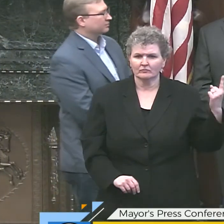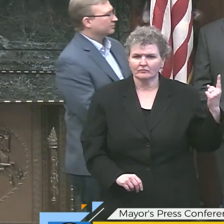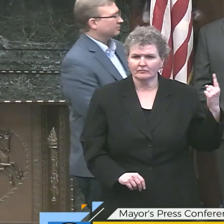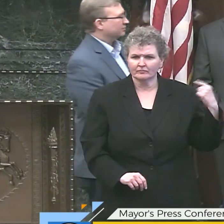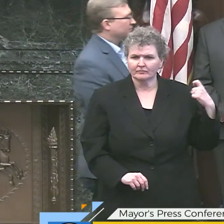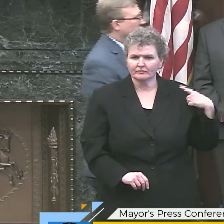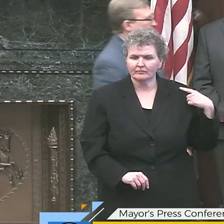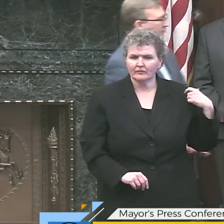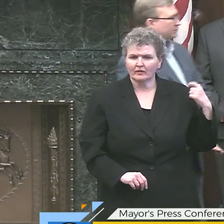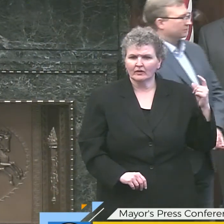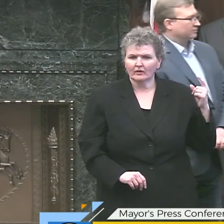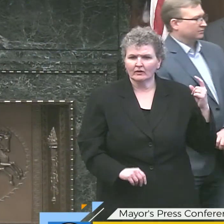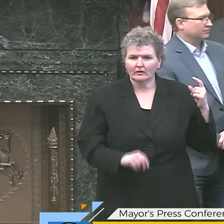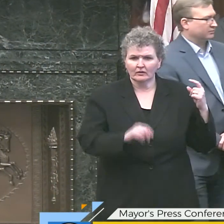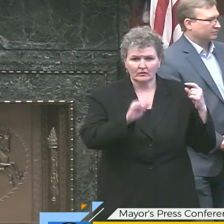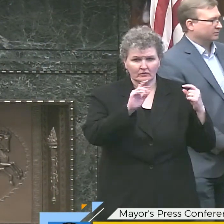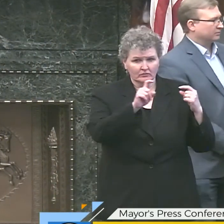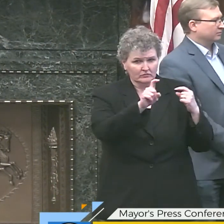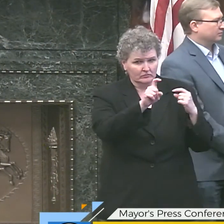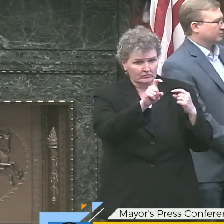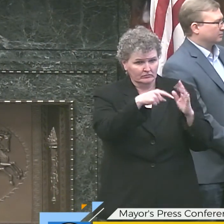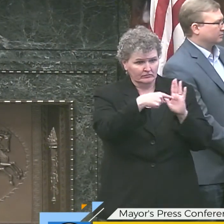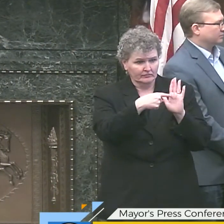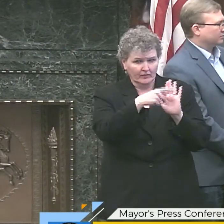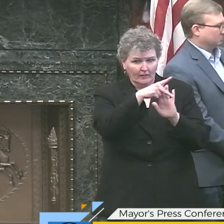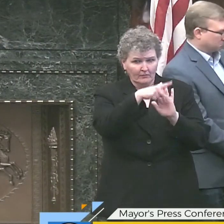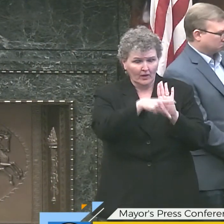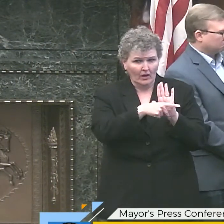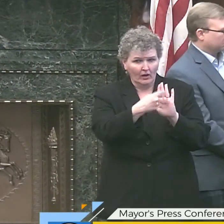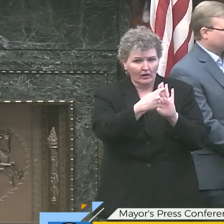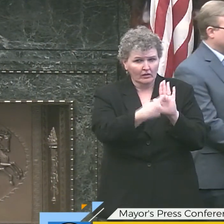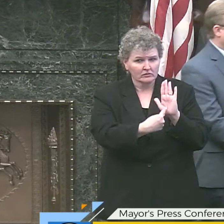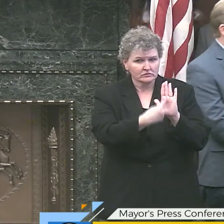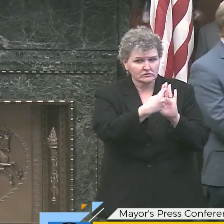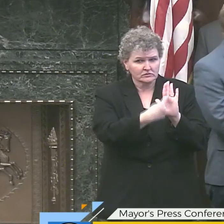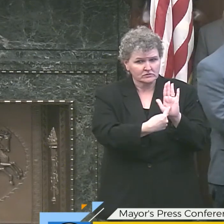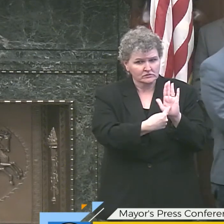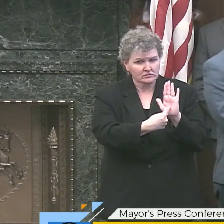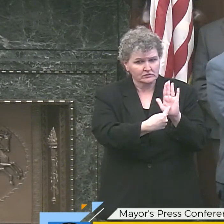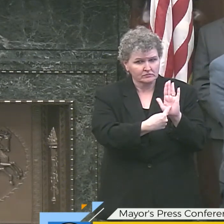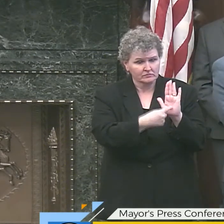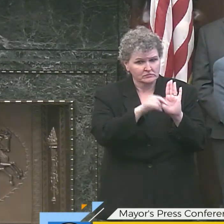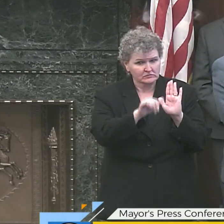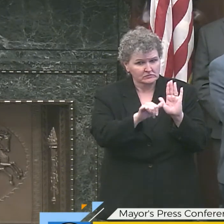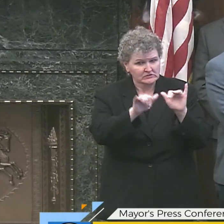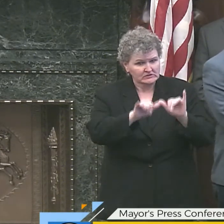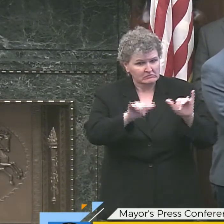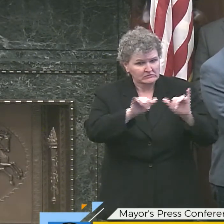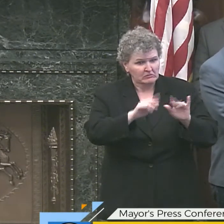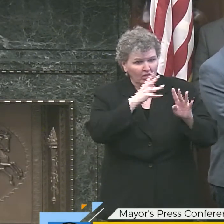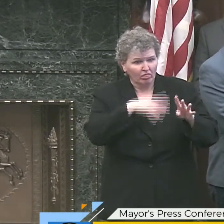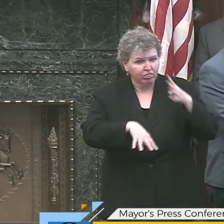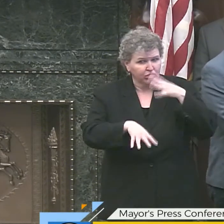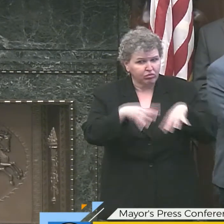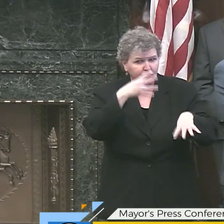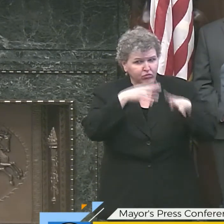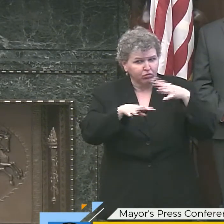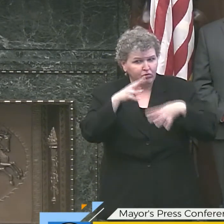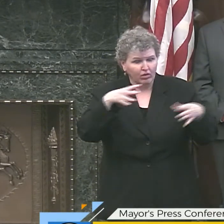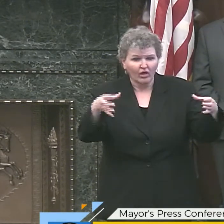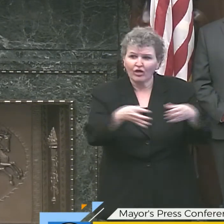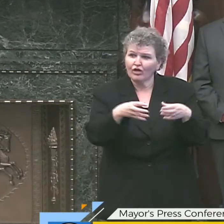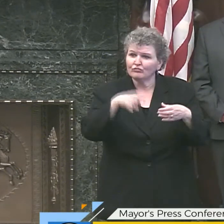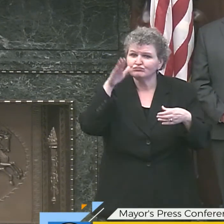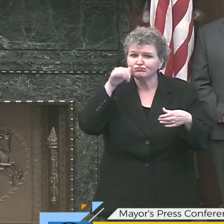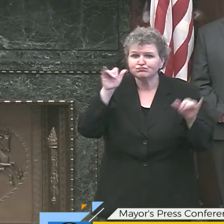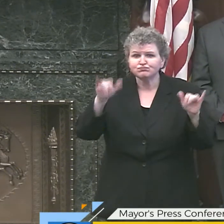a policy that's going to be continued with other people that are not complying with the distancing regulations that is issuing the tickets? Yes.